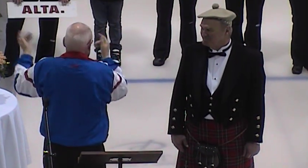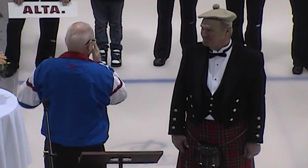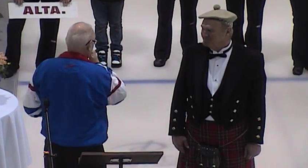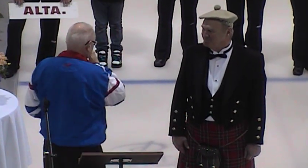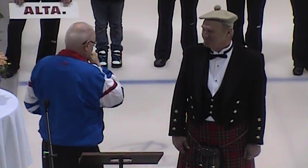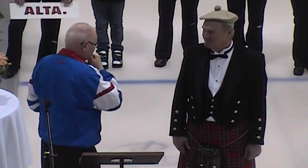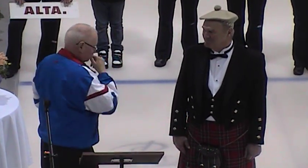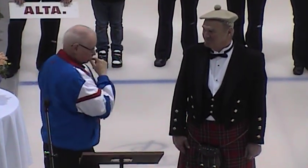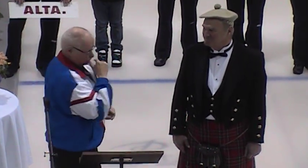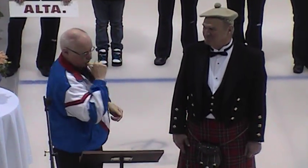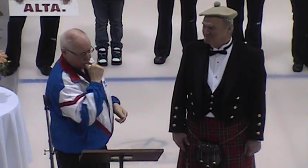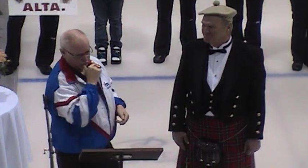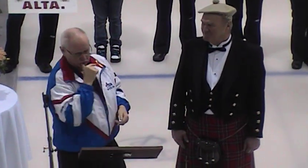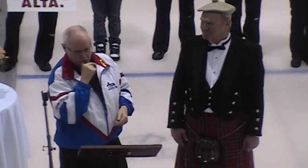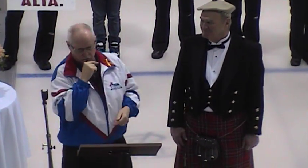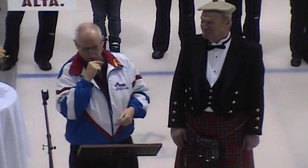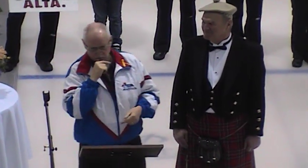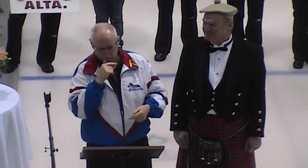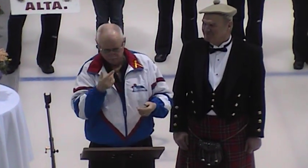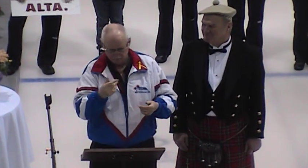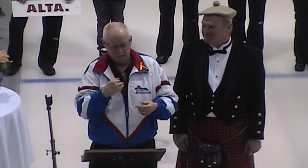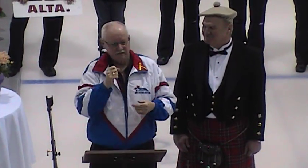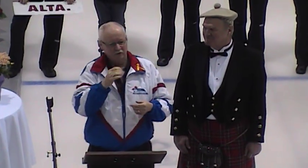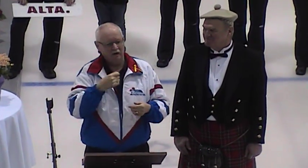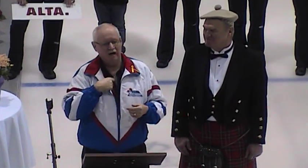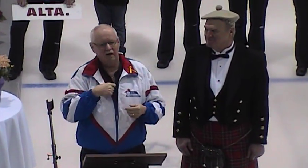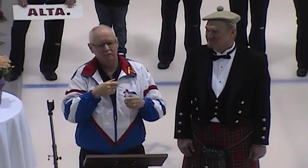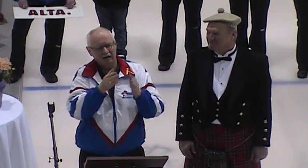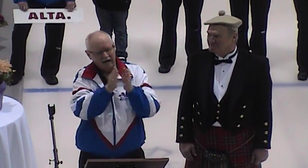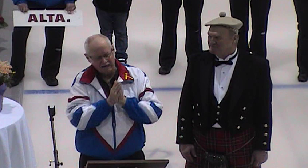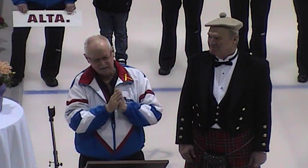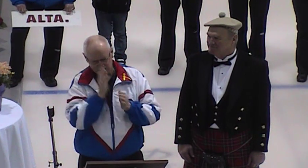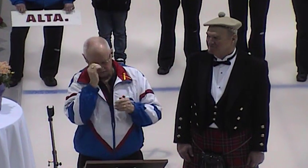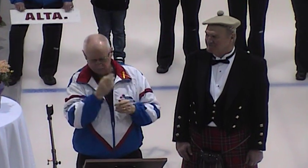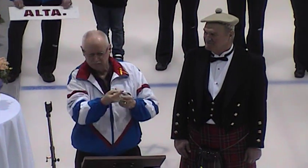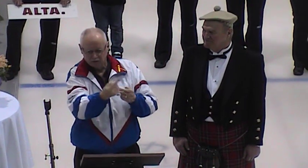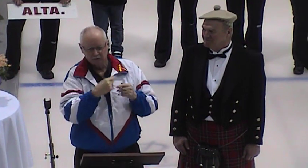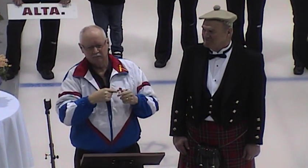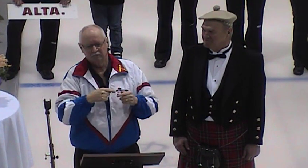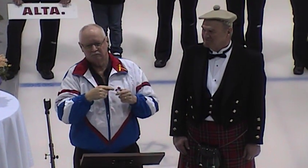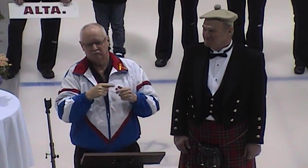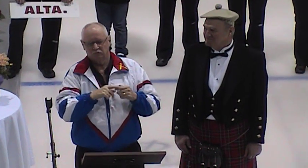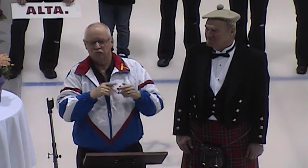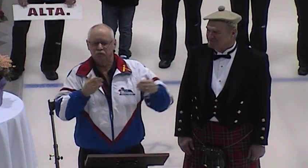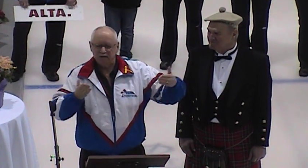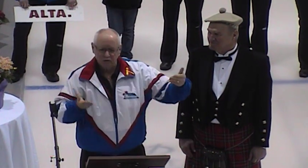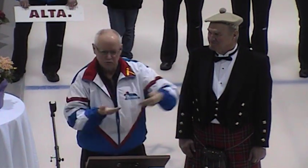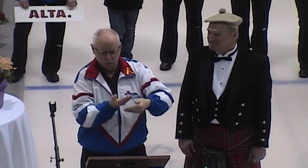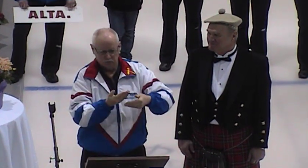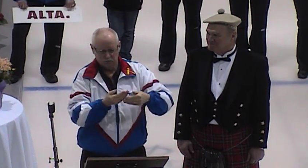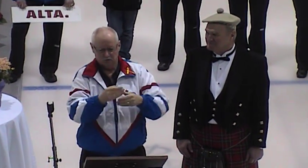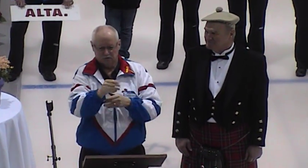the chairperson of 1979 is here. So I really want to ask him to come